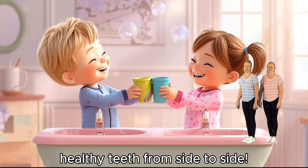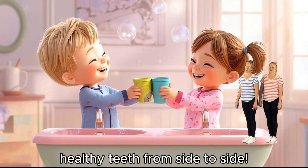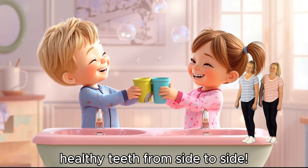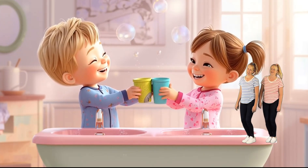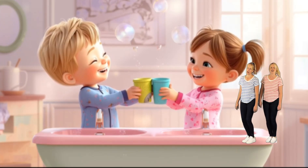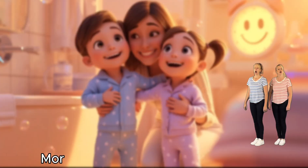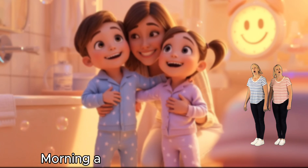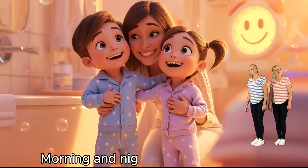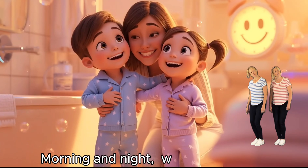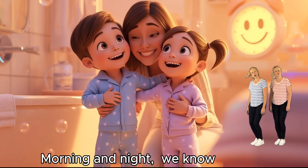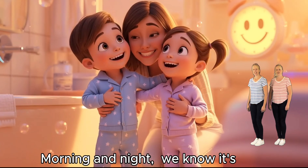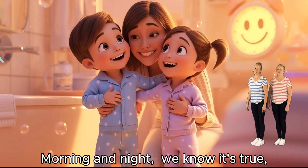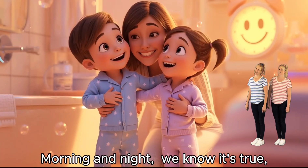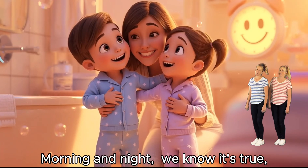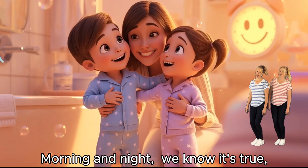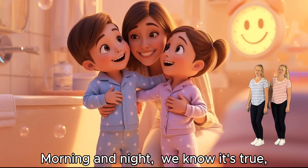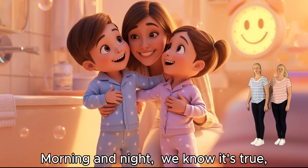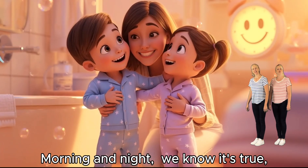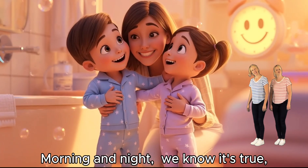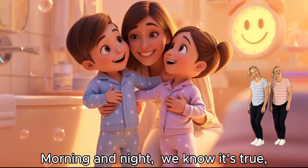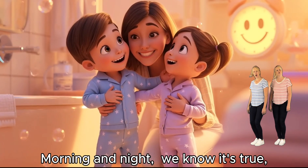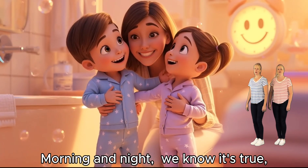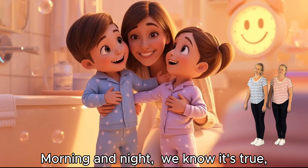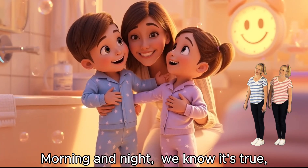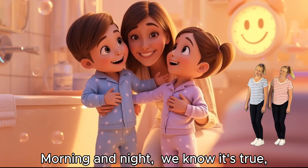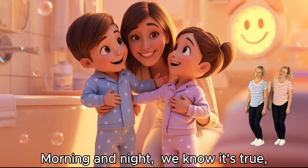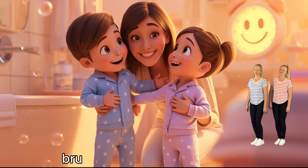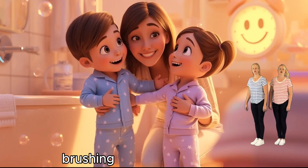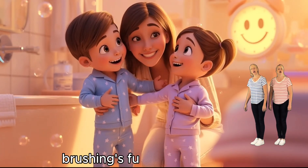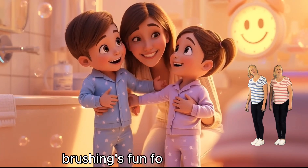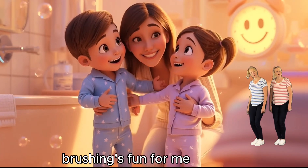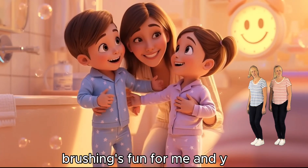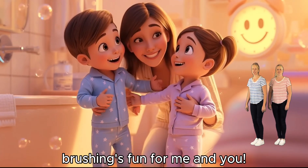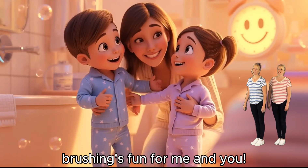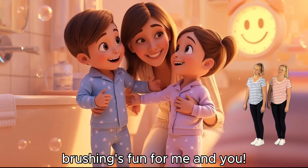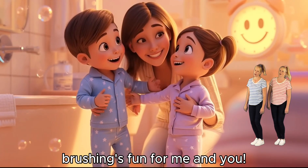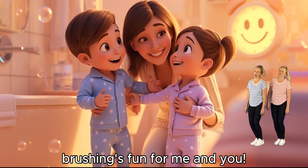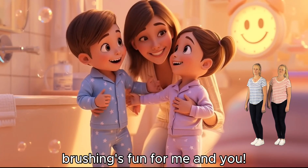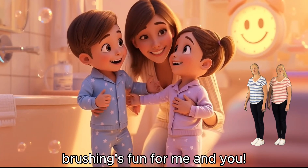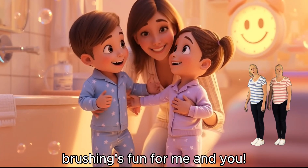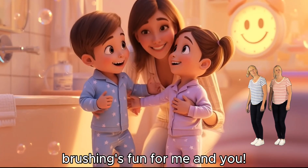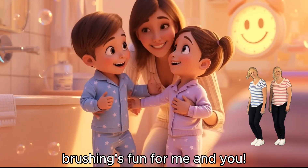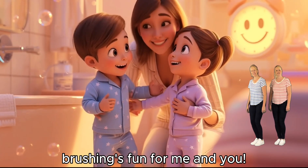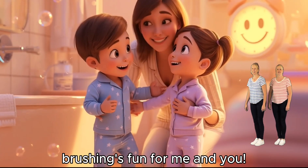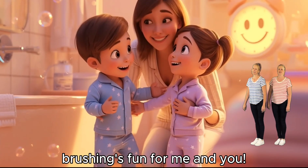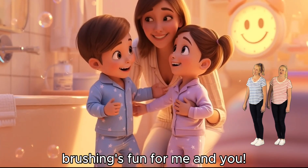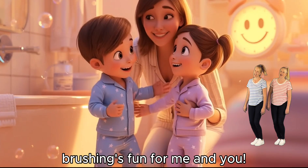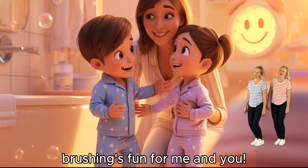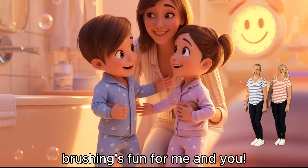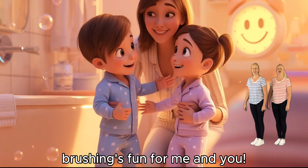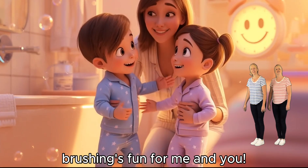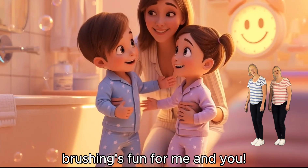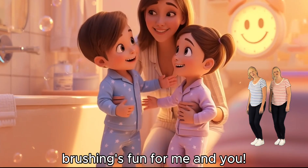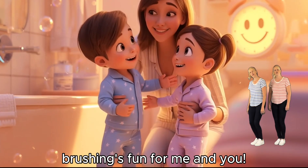side. Morning and night, we know it's true. Brushing's fun for me and you.